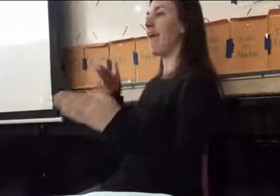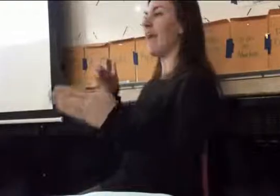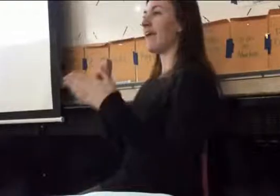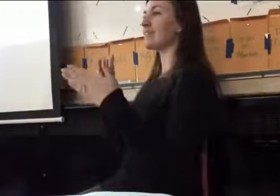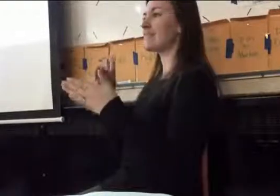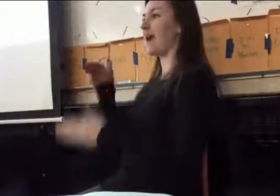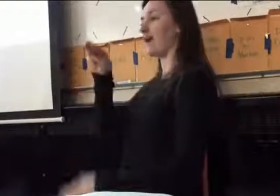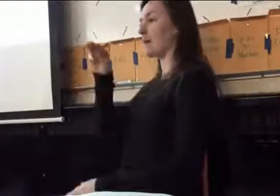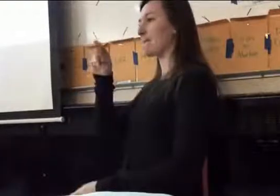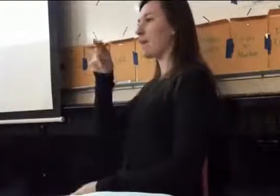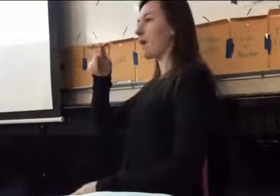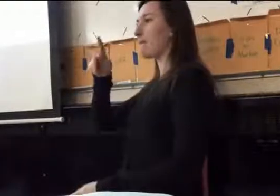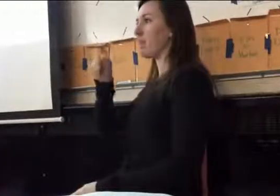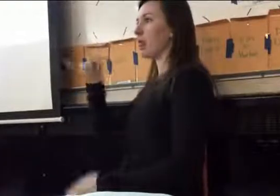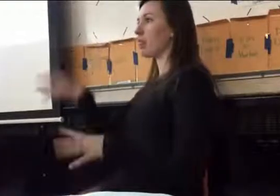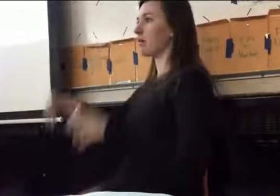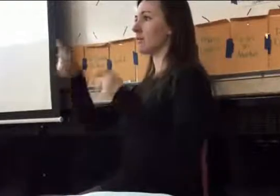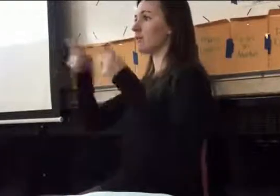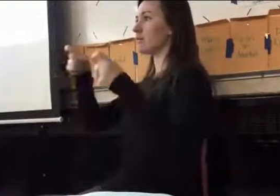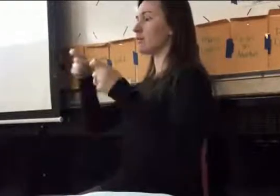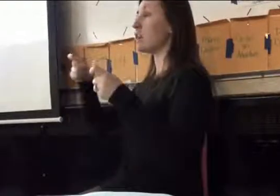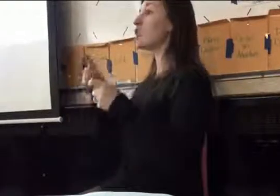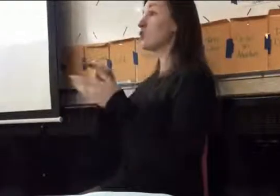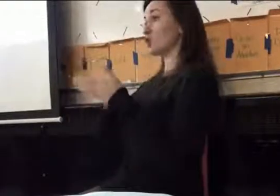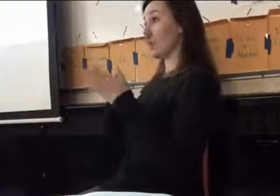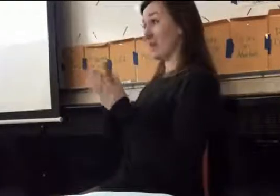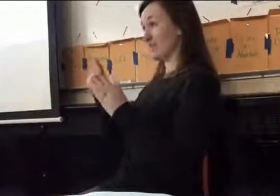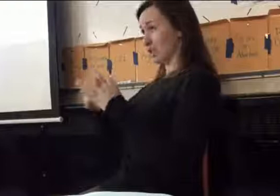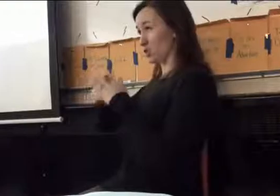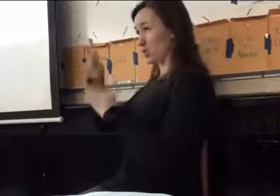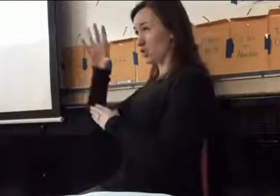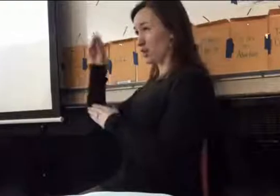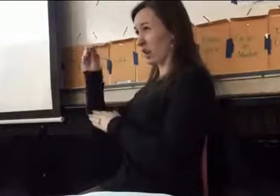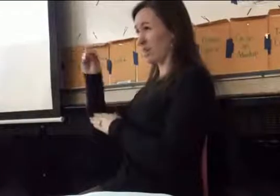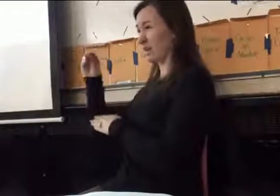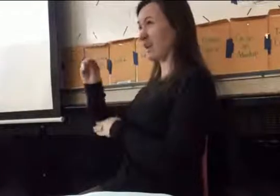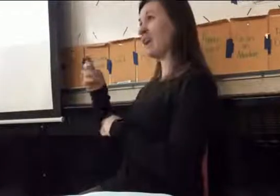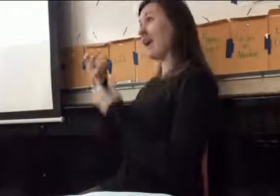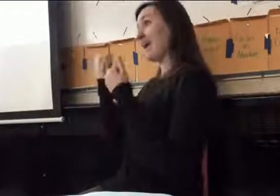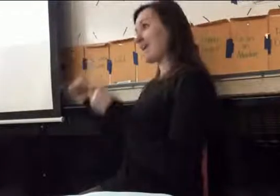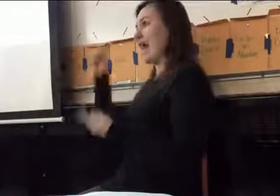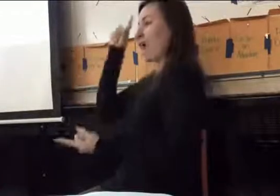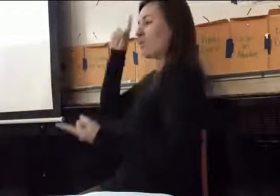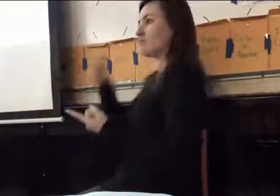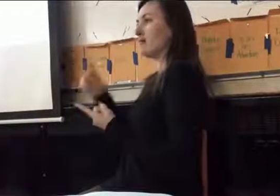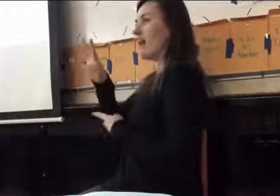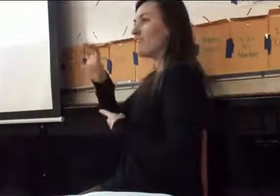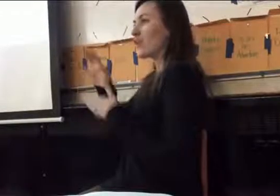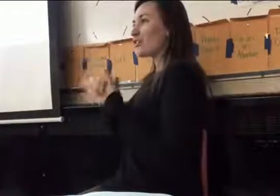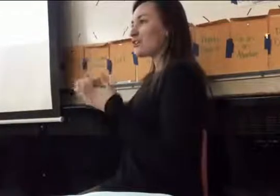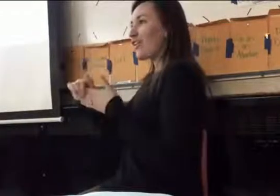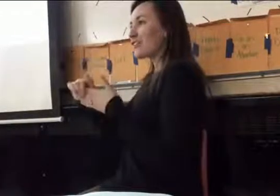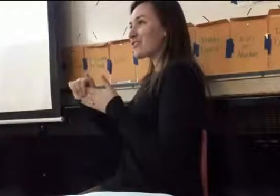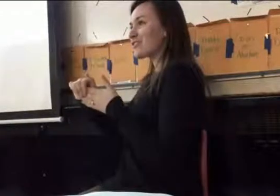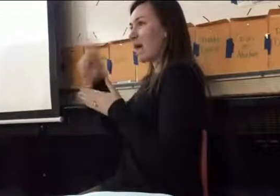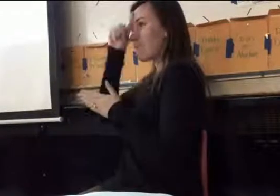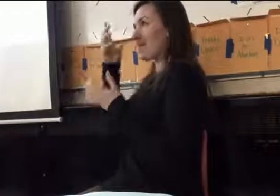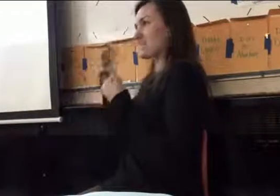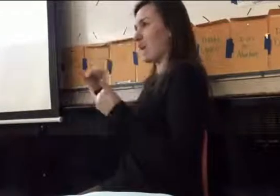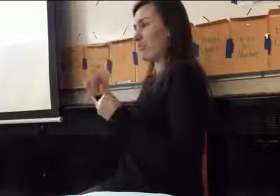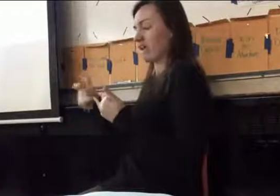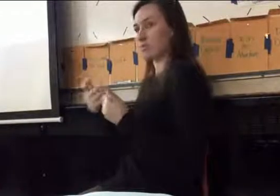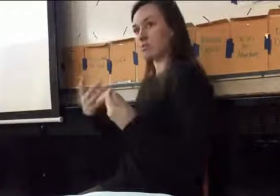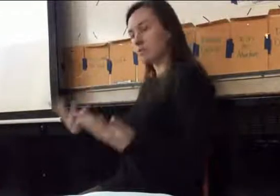happens because of this is EpiPen ends up having to bring their cost down. I believe it's a 2-pack for around $400 because now they have to compete